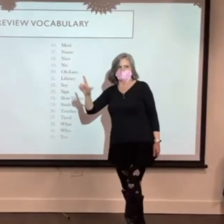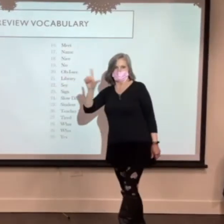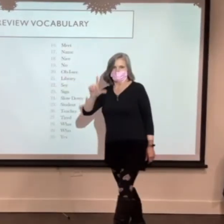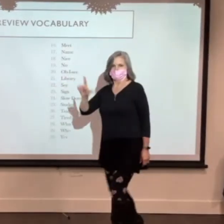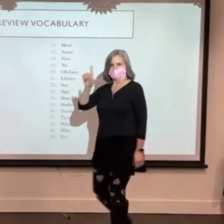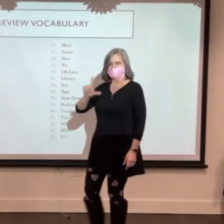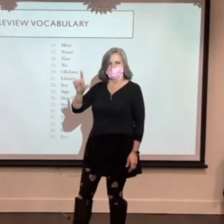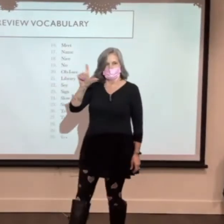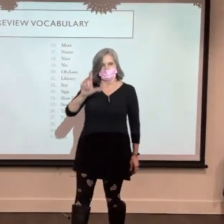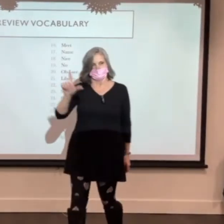library.